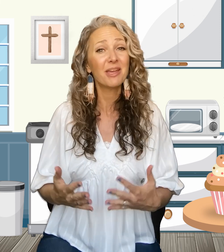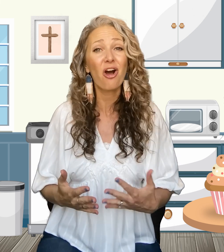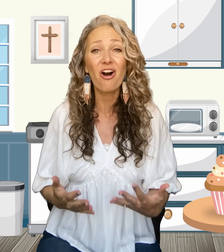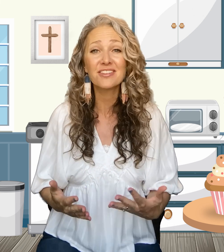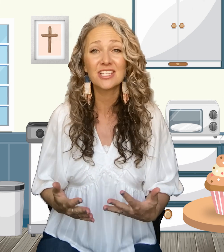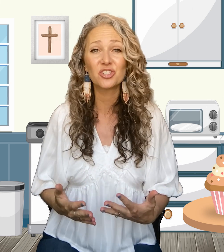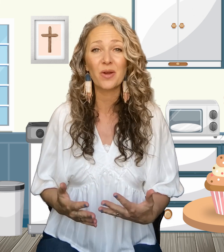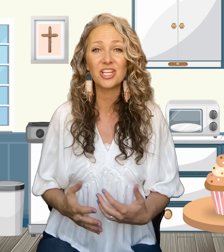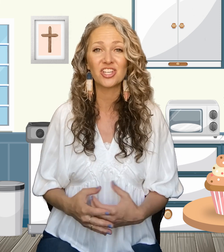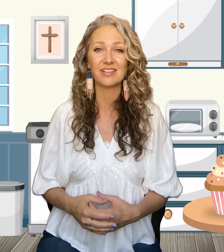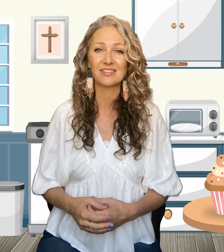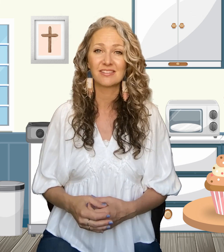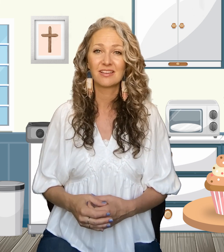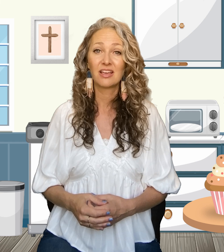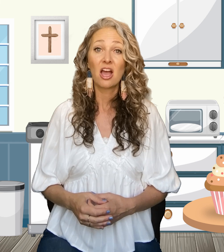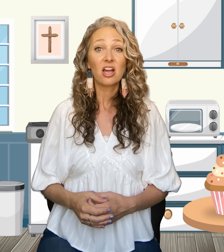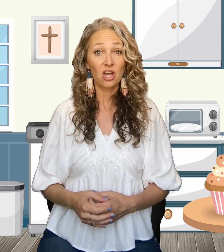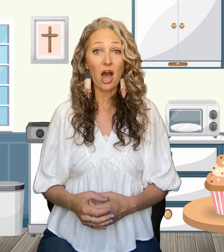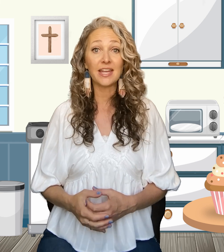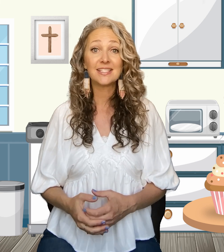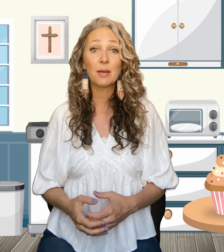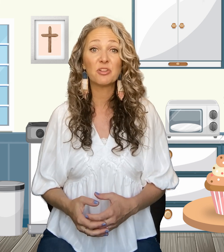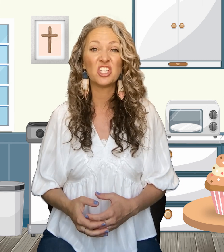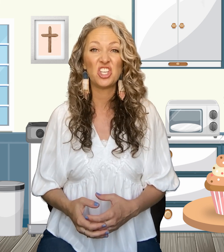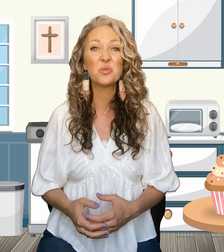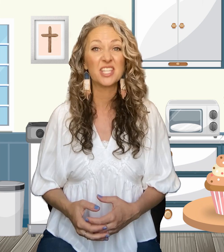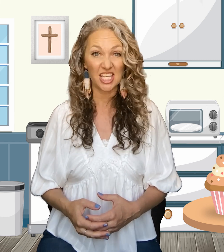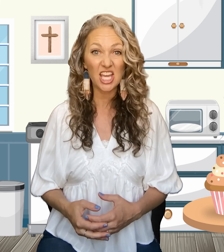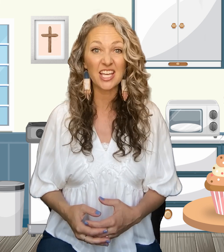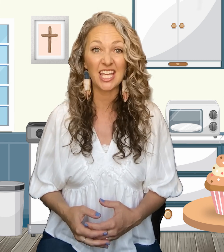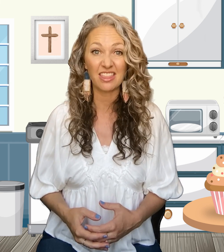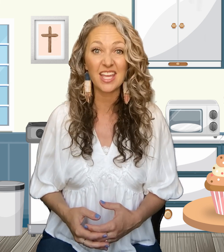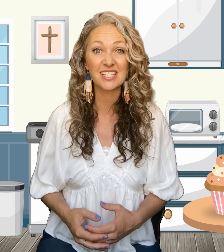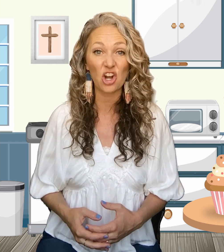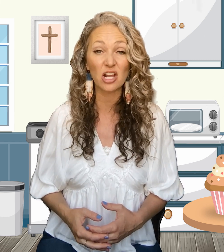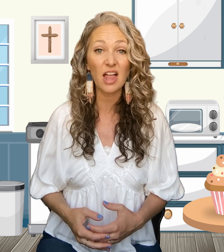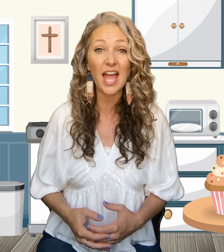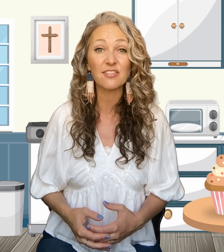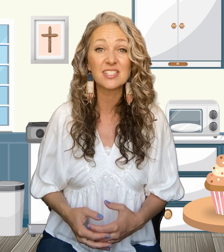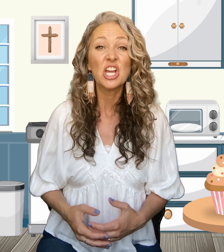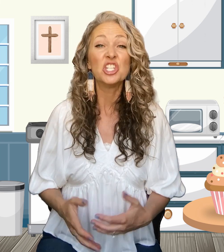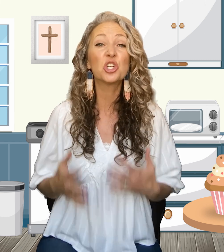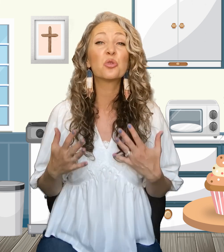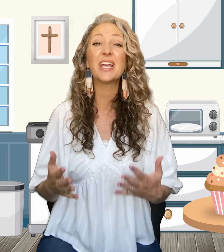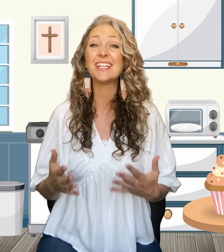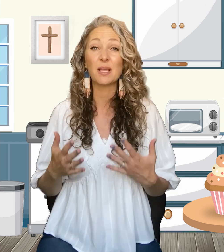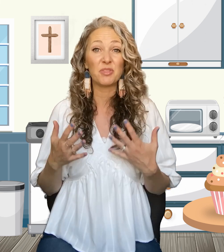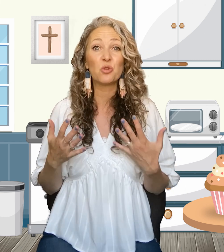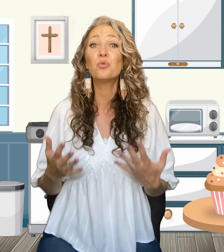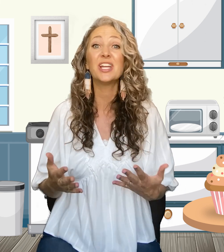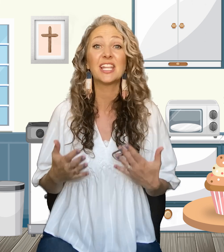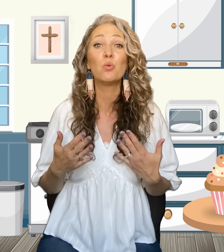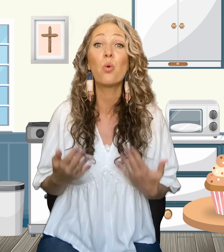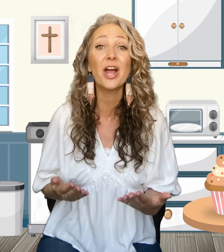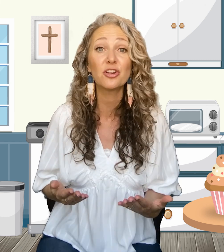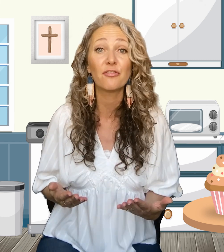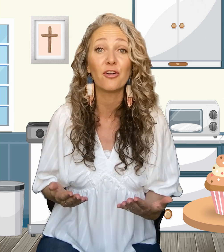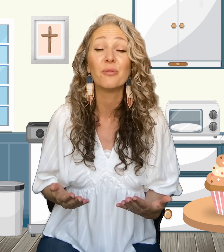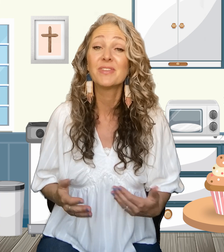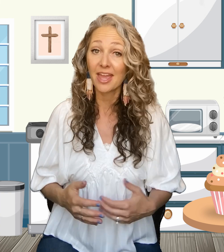all situations. God is able to use the yucky things in our lives to create something really wonderful if